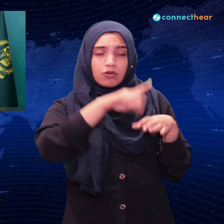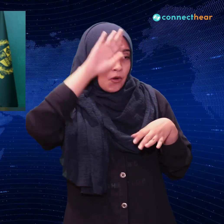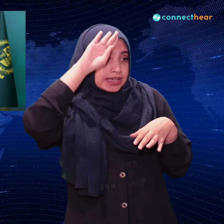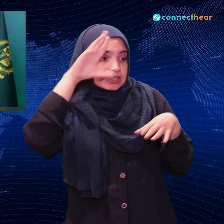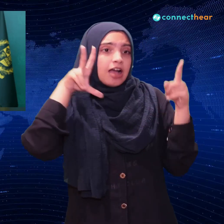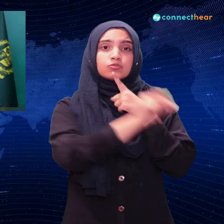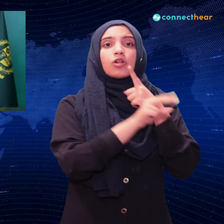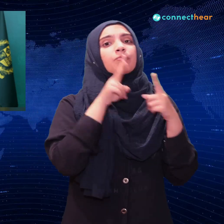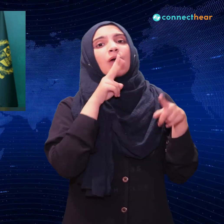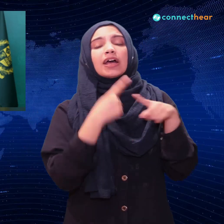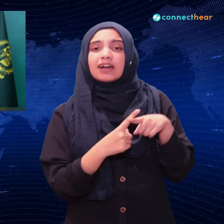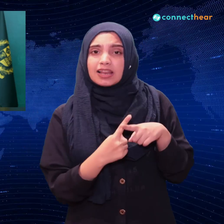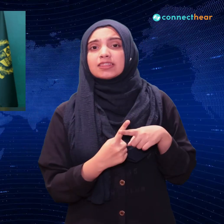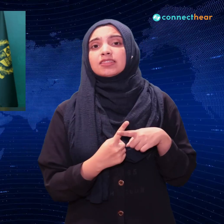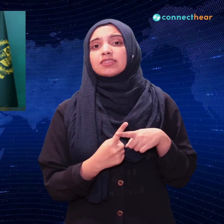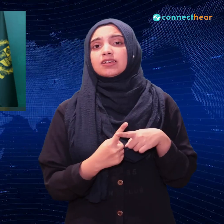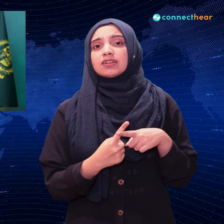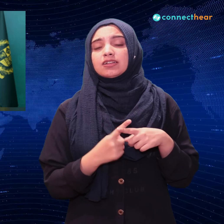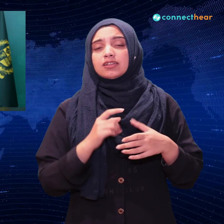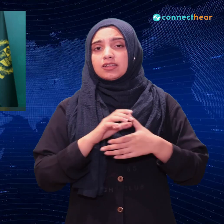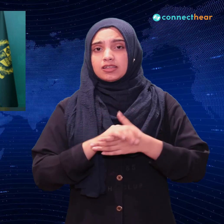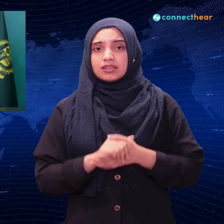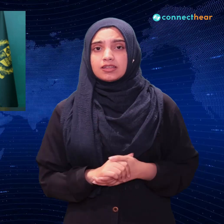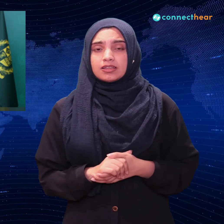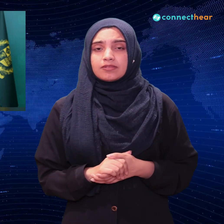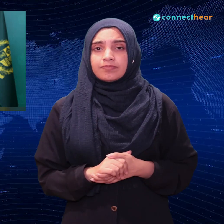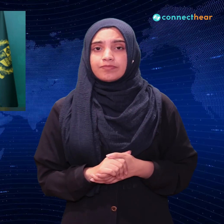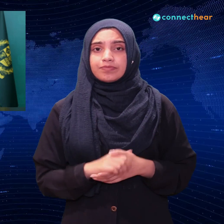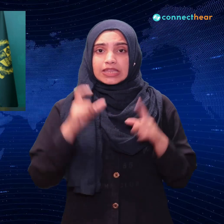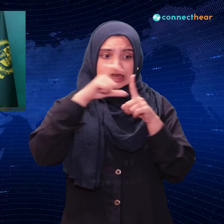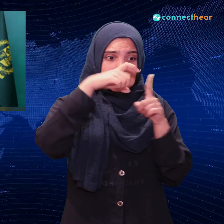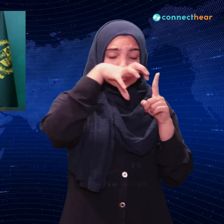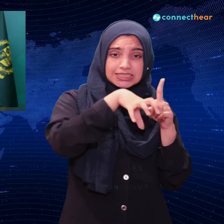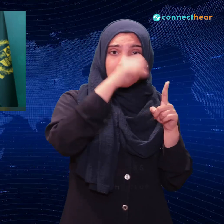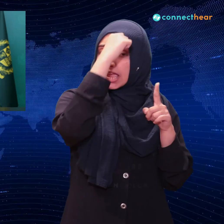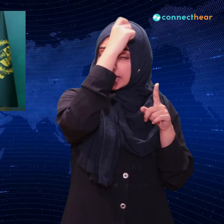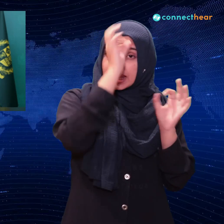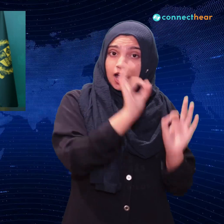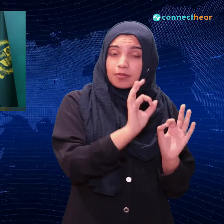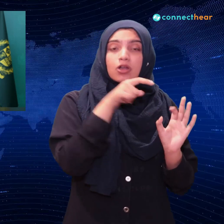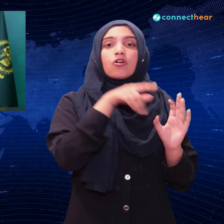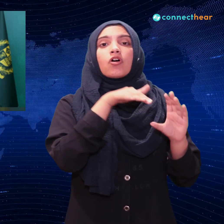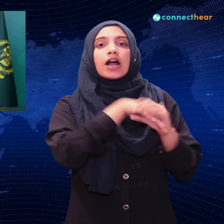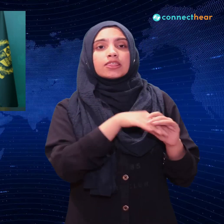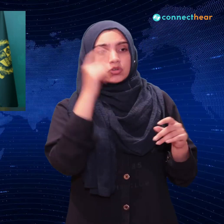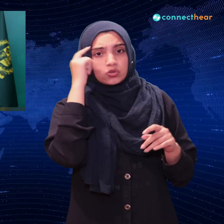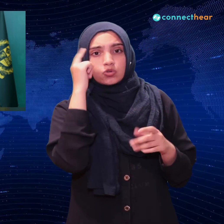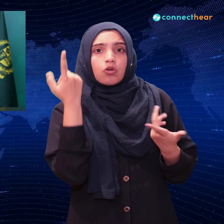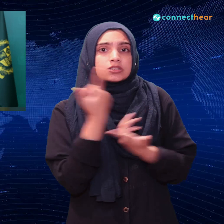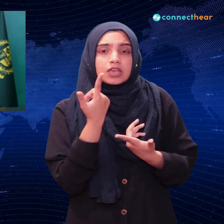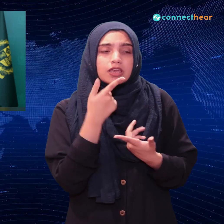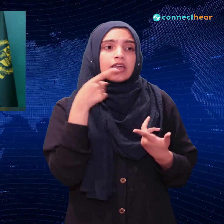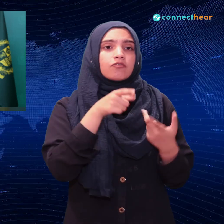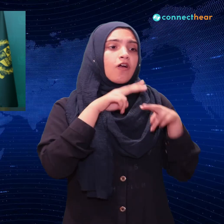part of this criminal enterprise. New Delhi has also embarked on what it ominously calls the